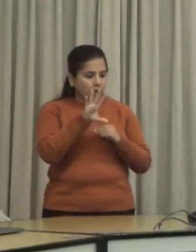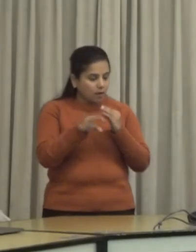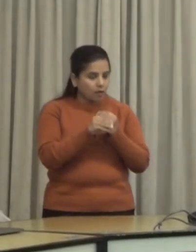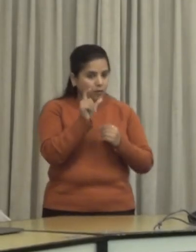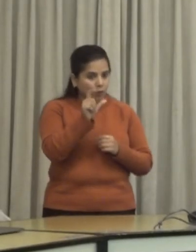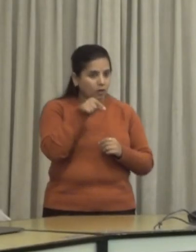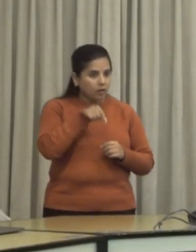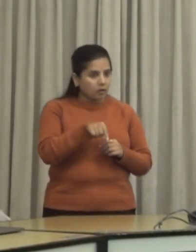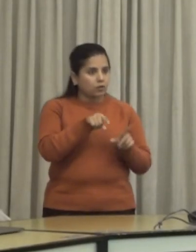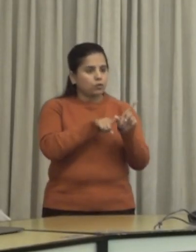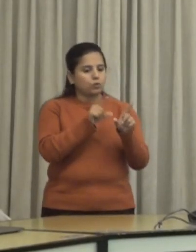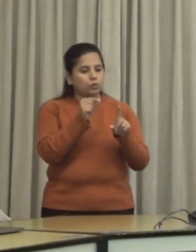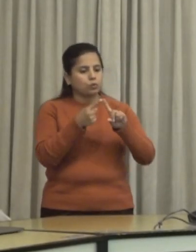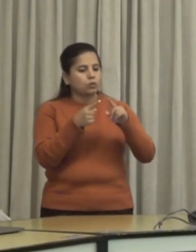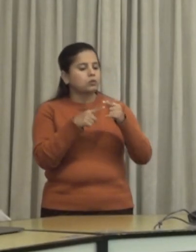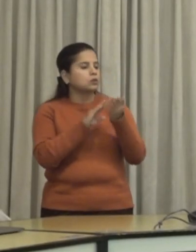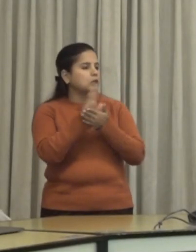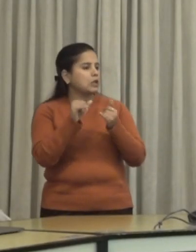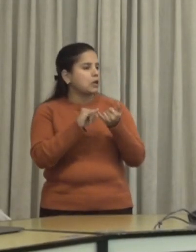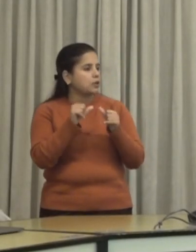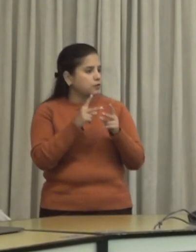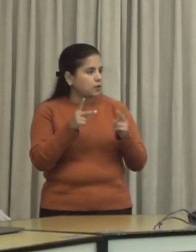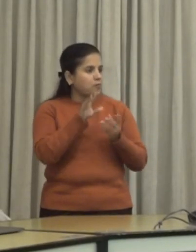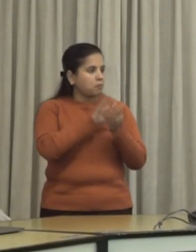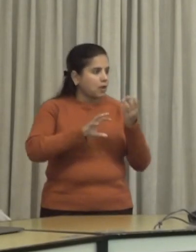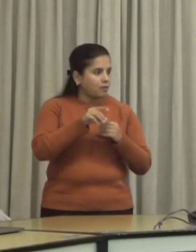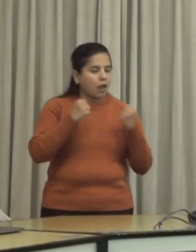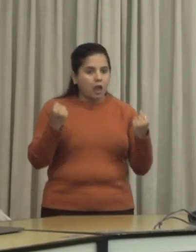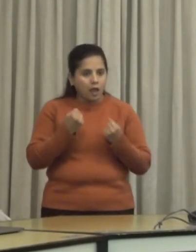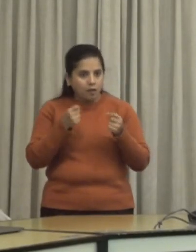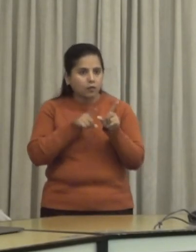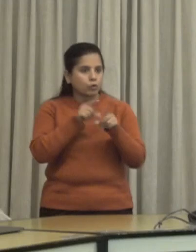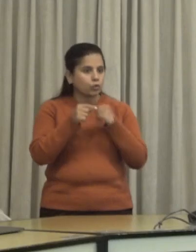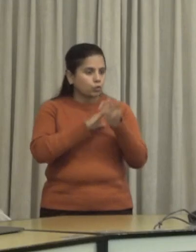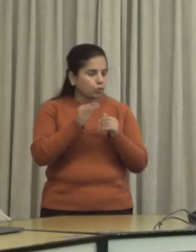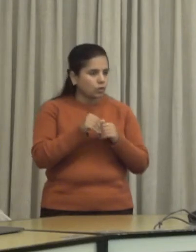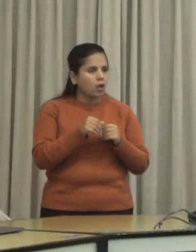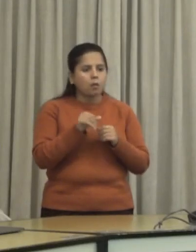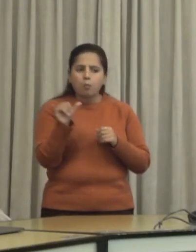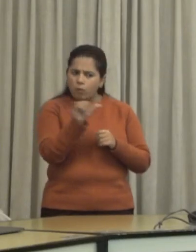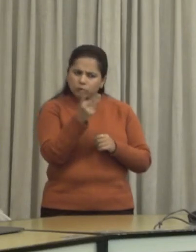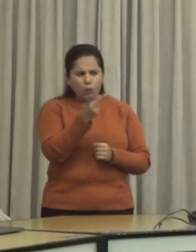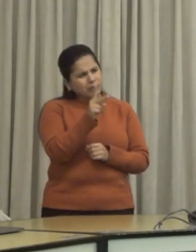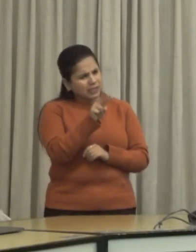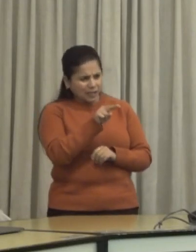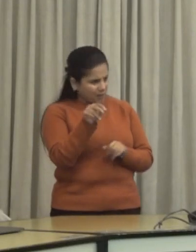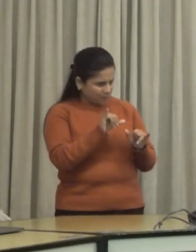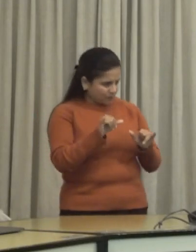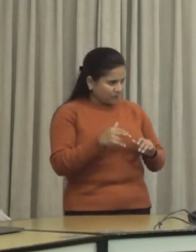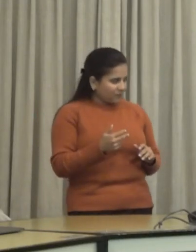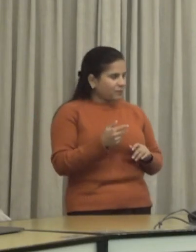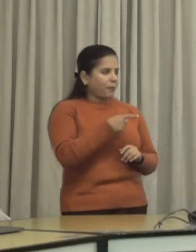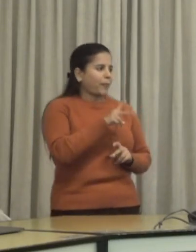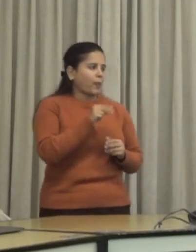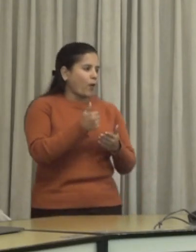term euthanasia and mixing it up with active euthanasia, calling both the same, now, that